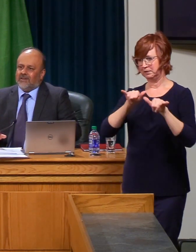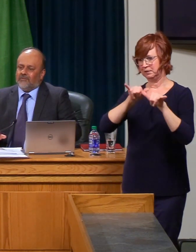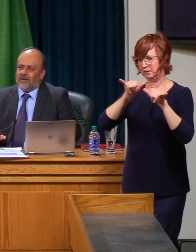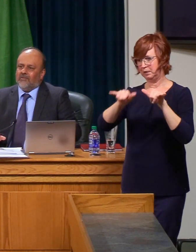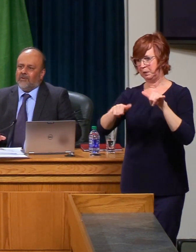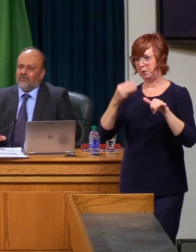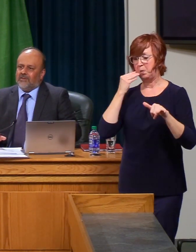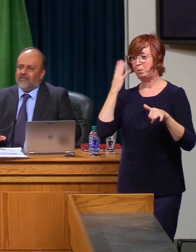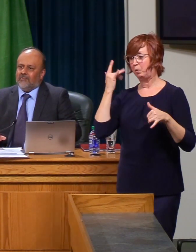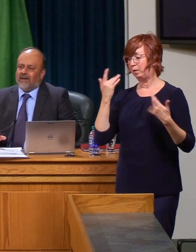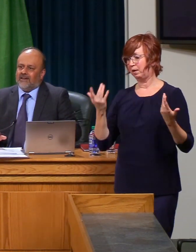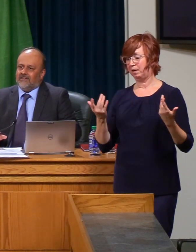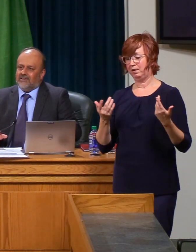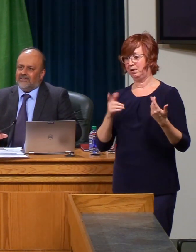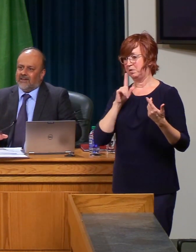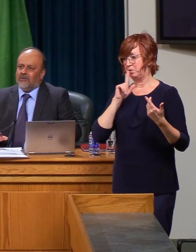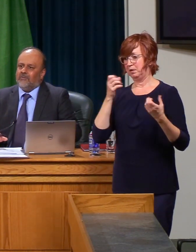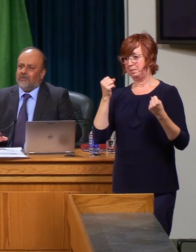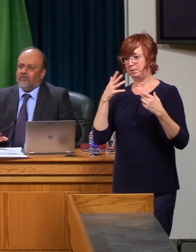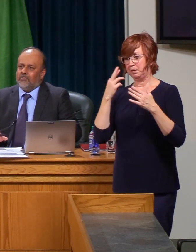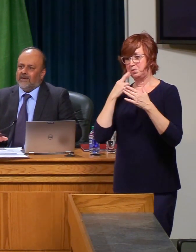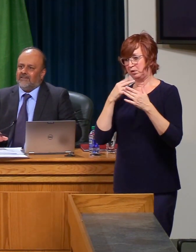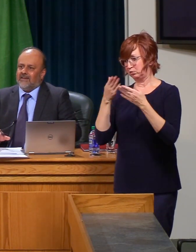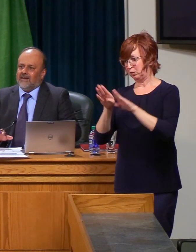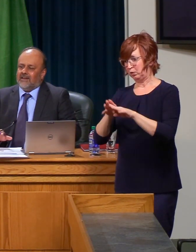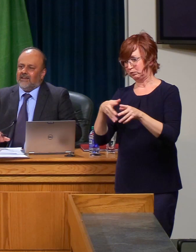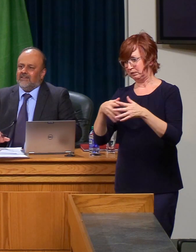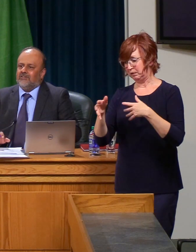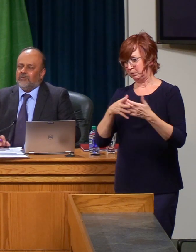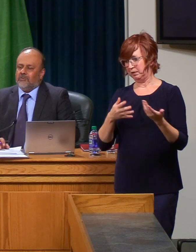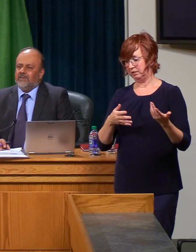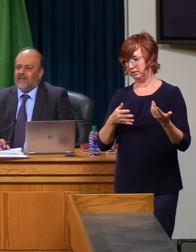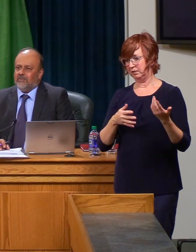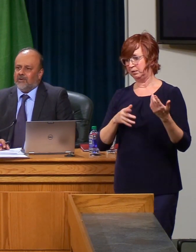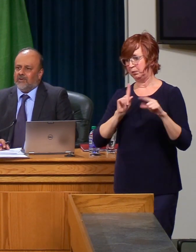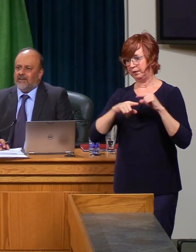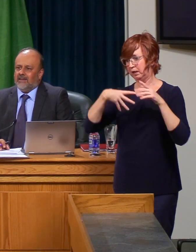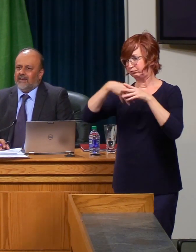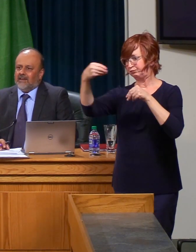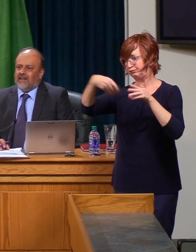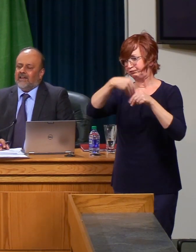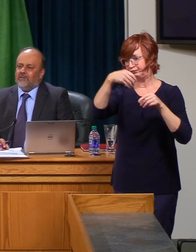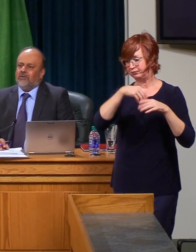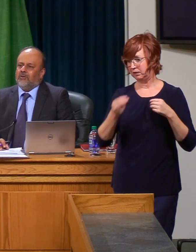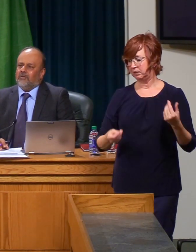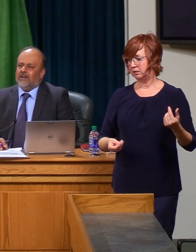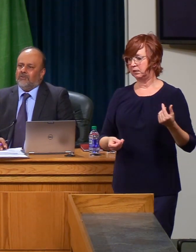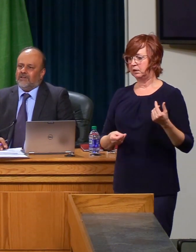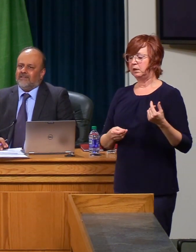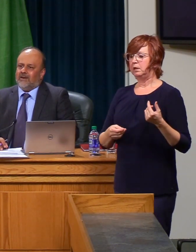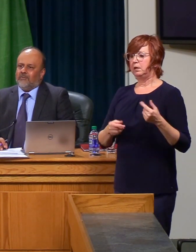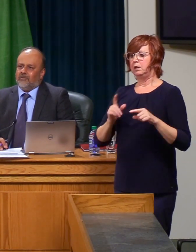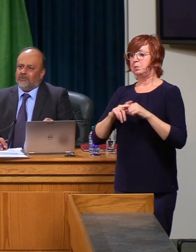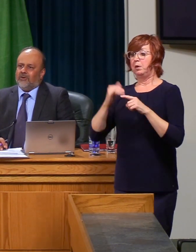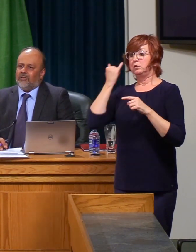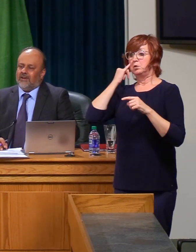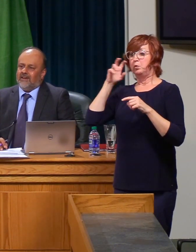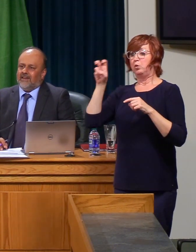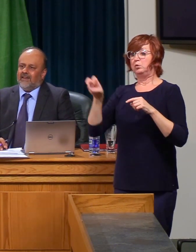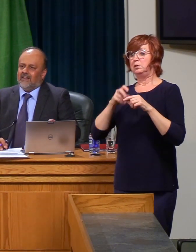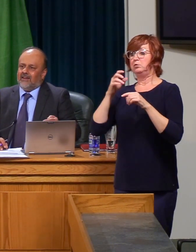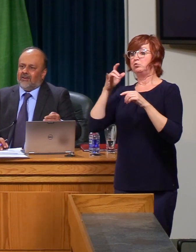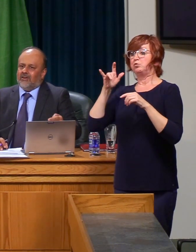easiest thing for everyone who's traveled back is just stay home for 2 weeks. It just removes any ambiguity. And as you know, when you just come from a